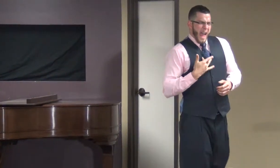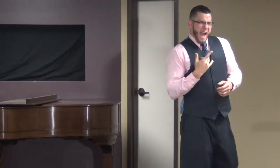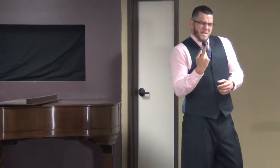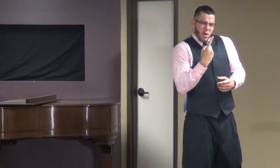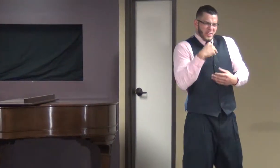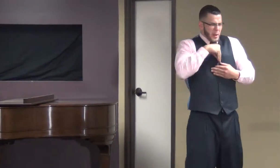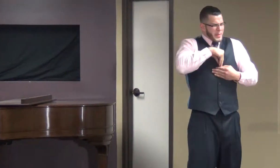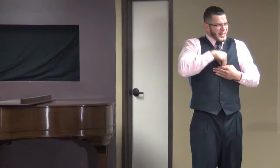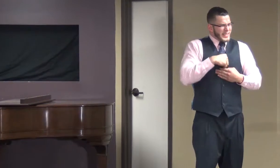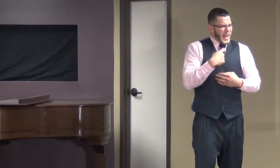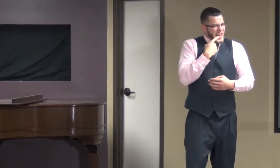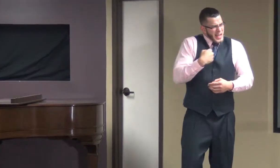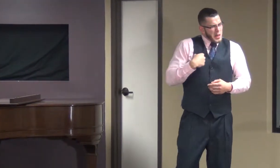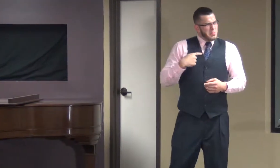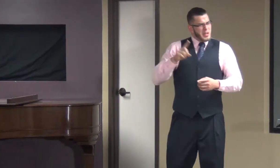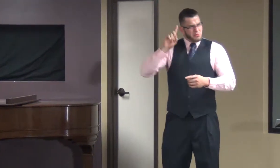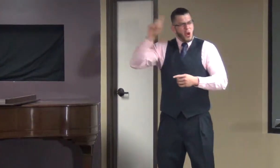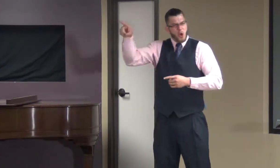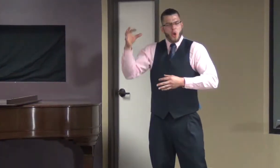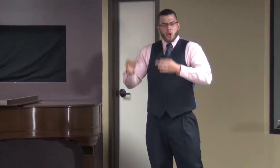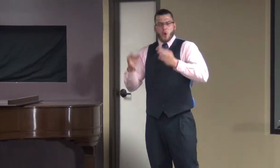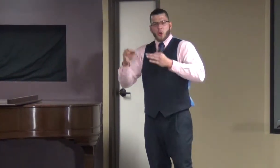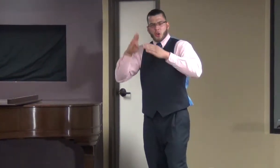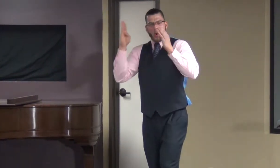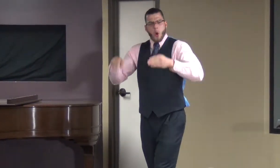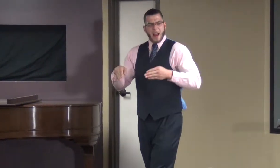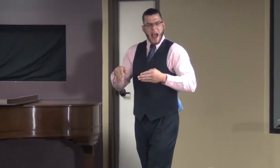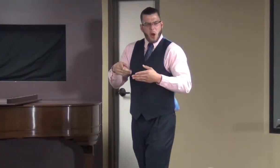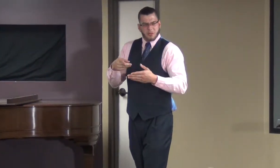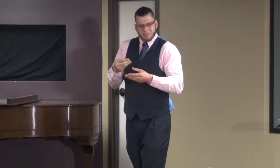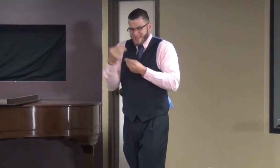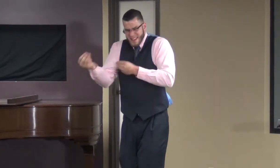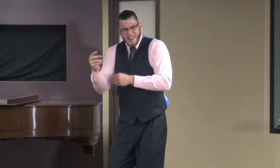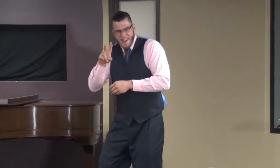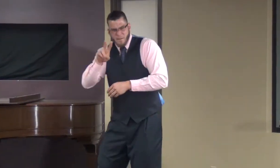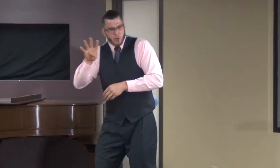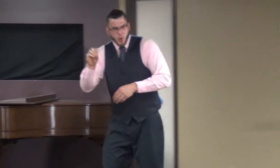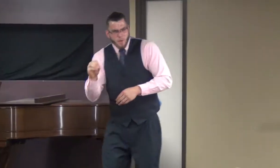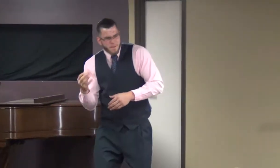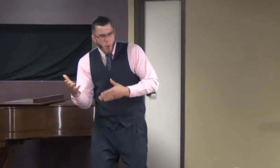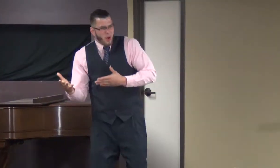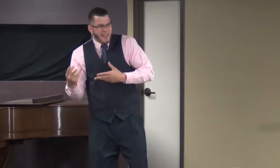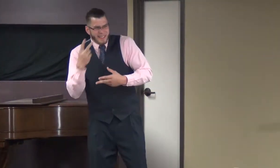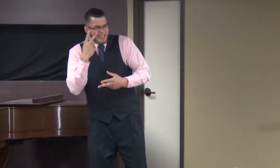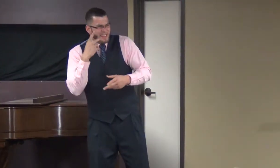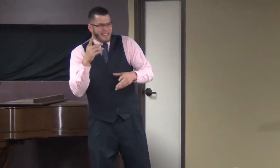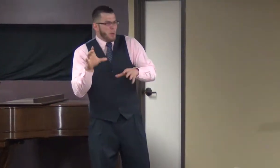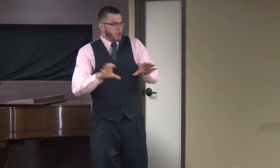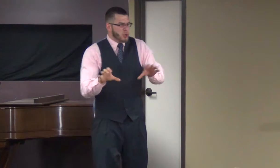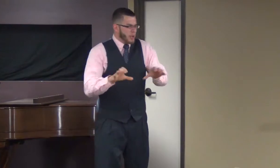I felt something inside telling me, go to the courthouse, give $240, see what you can